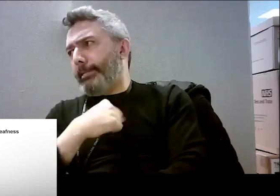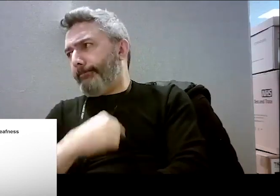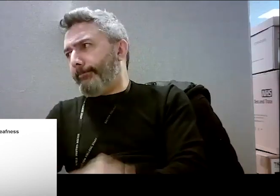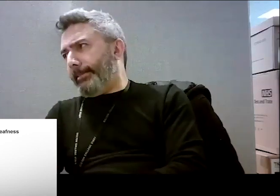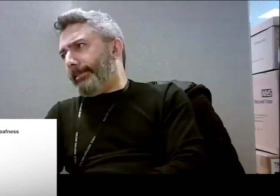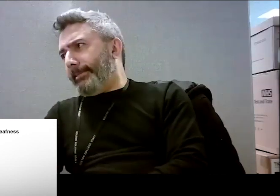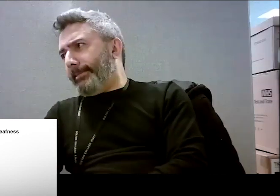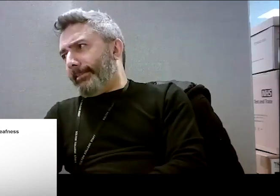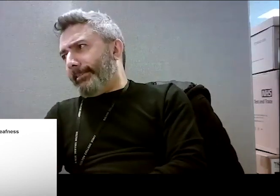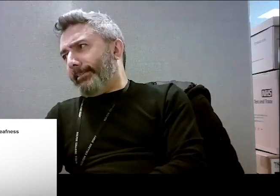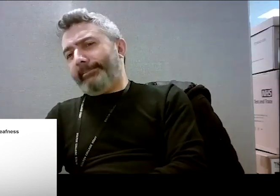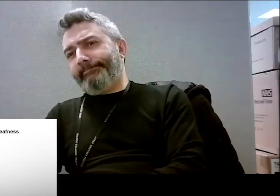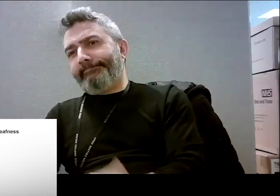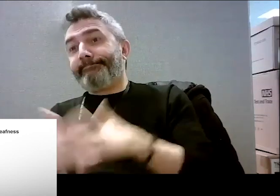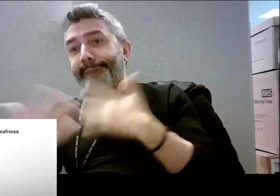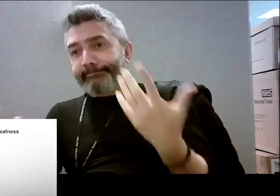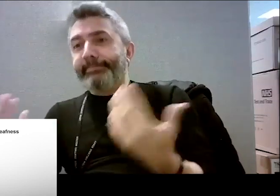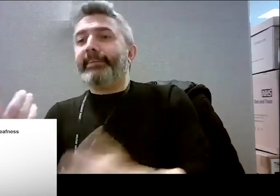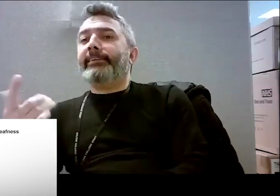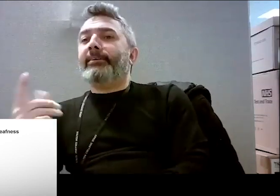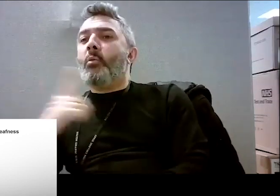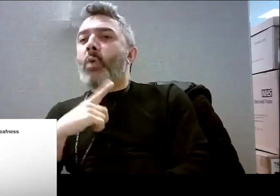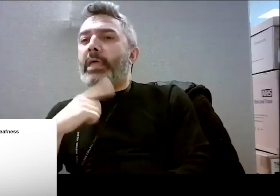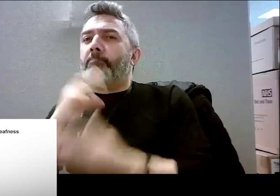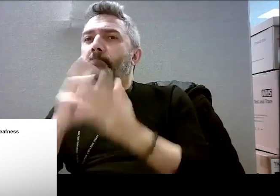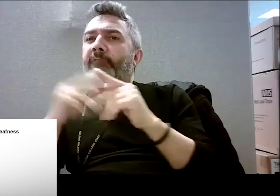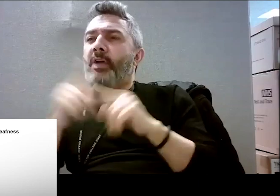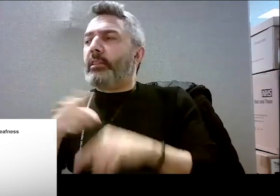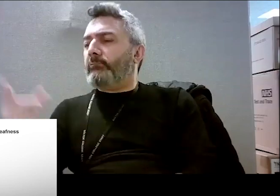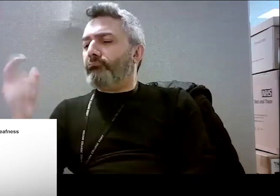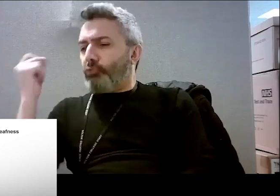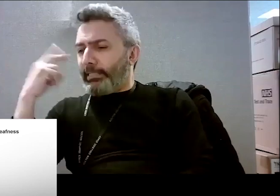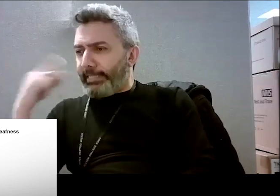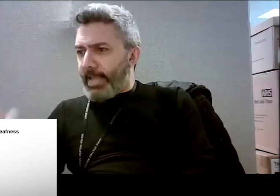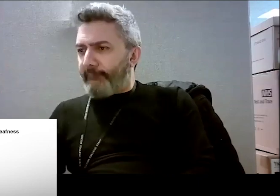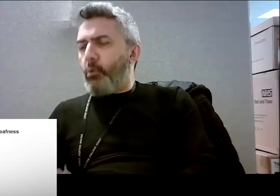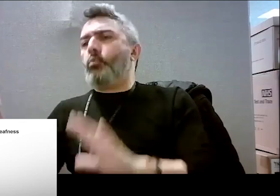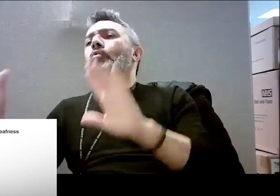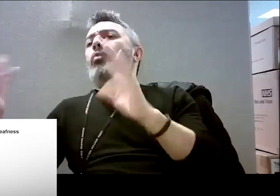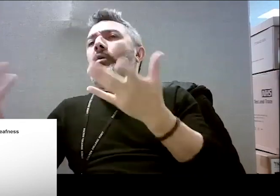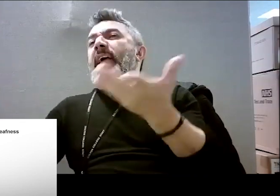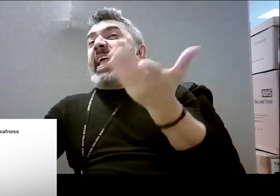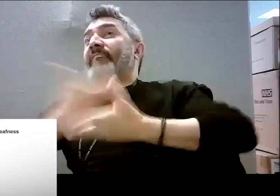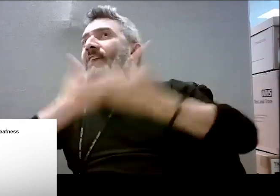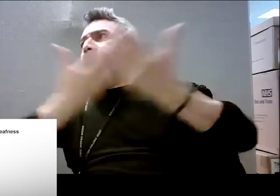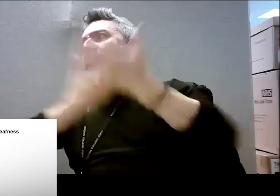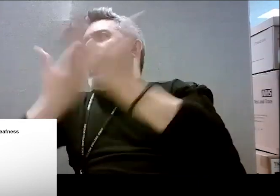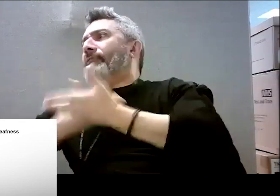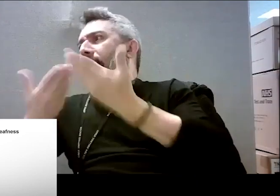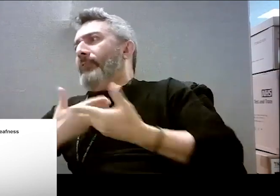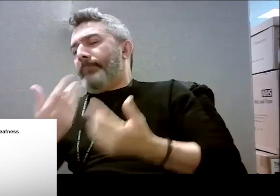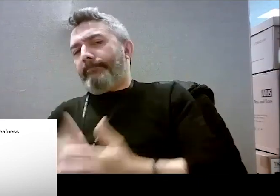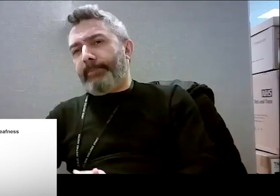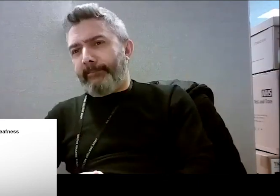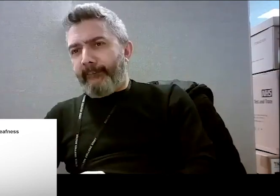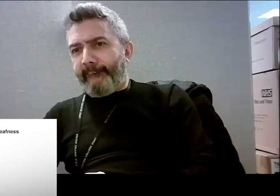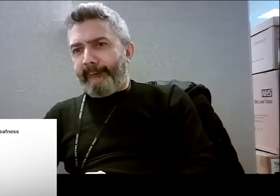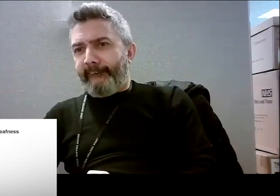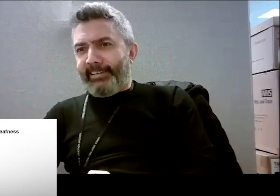But I was, because I was the last child, I was very, very spoiled. I think that was because I was deaf as well. I got a lot of